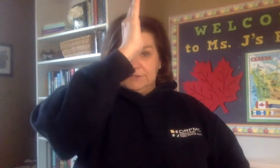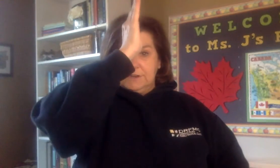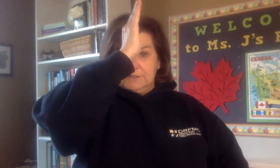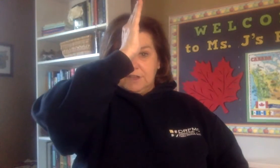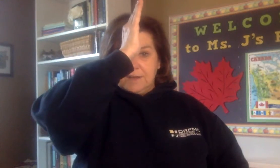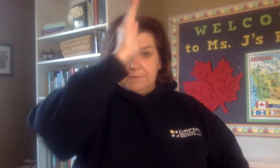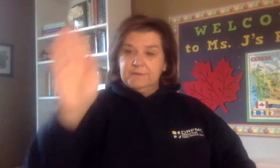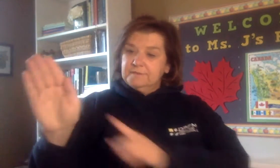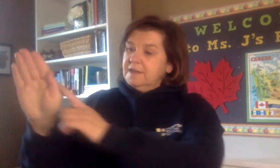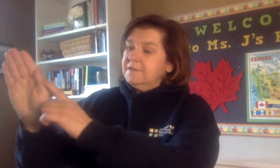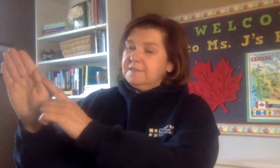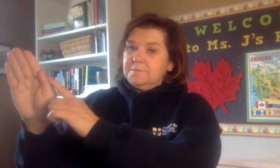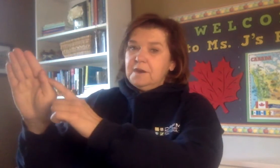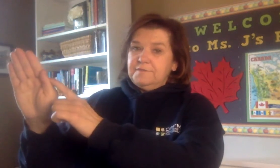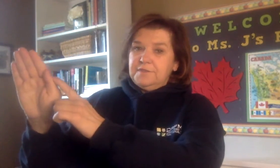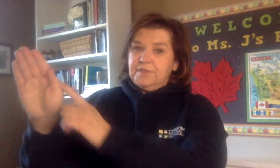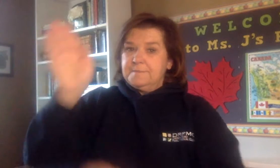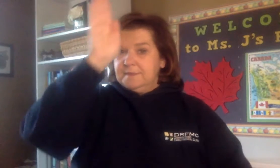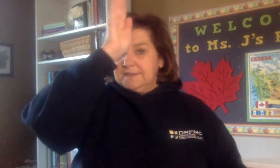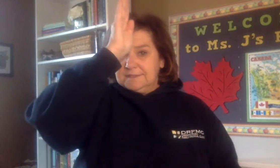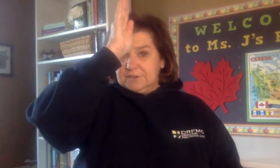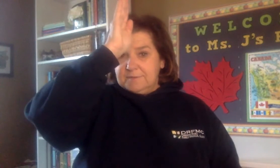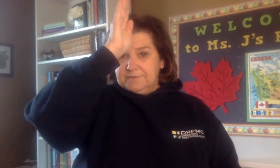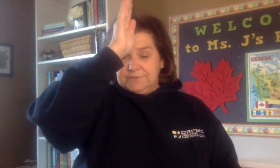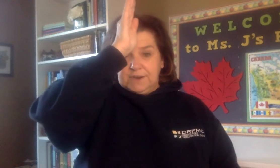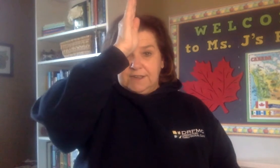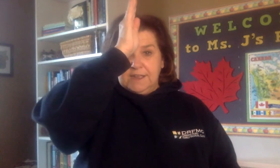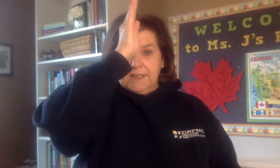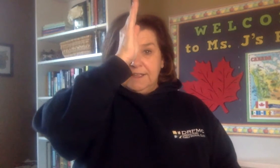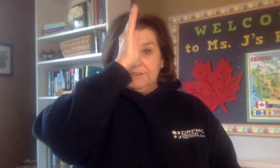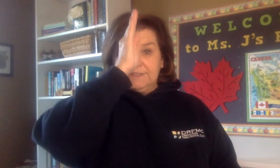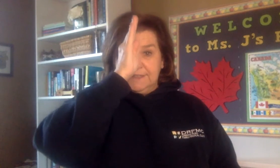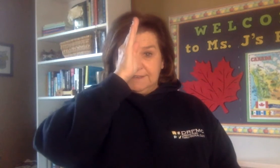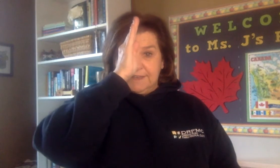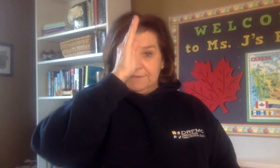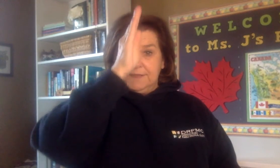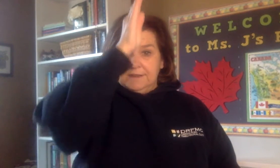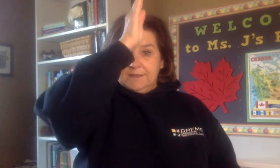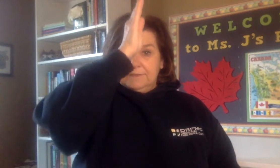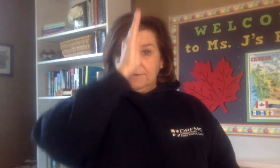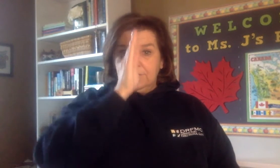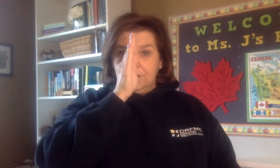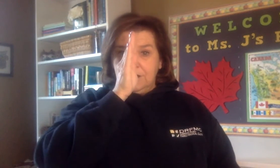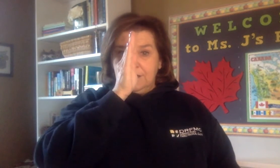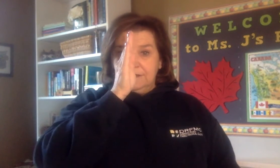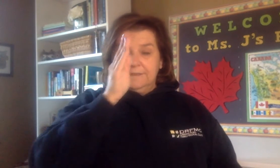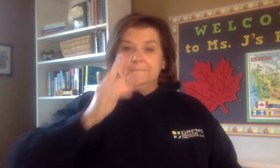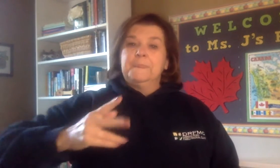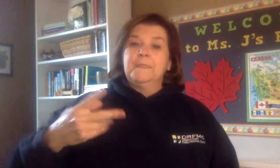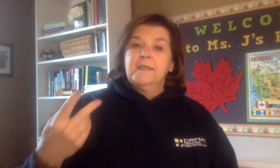on the top. It's kind of like this part of your thumb hits the top of your forehead, and you just slide it down a bit. So God, and